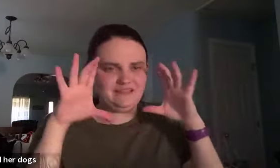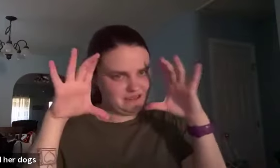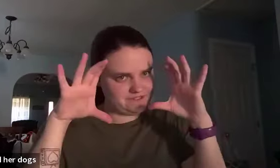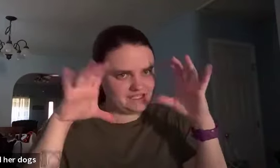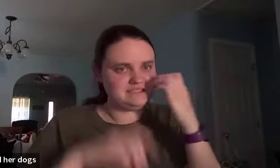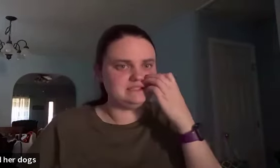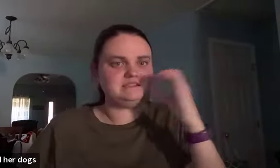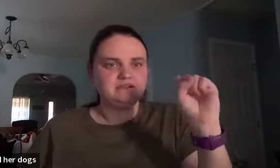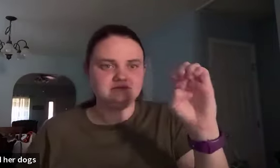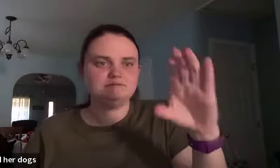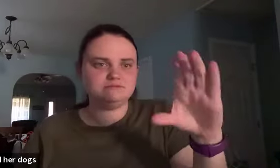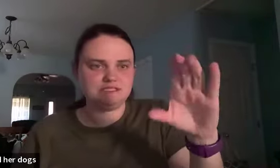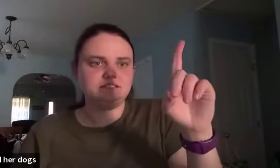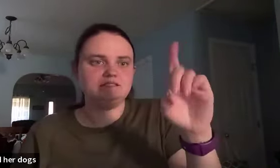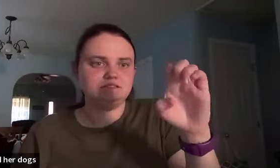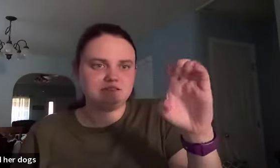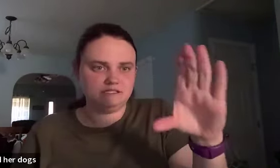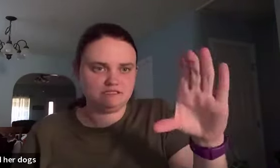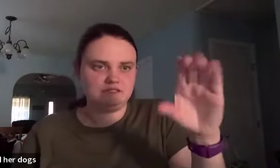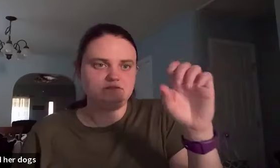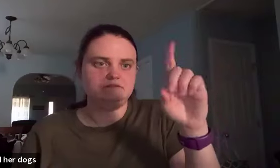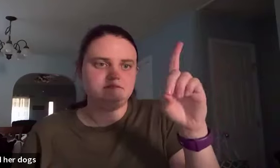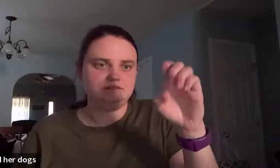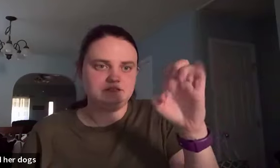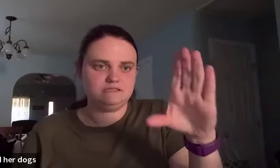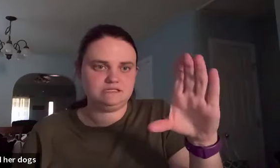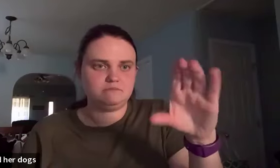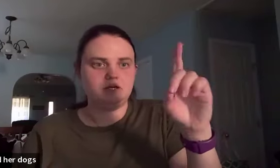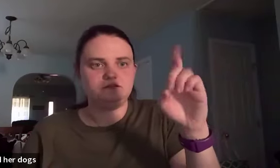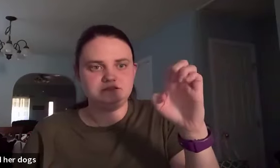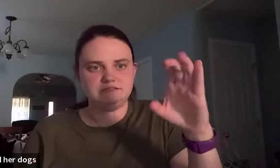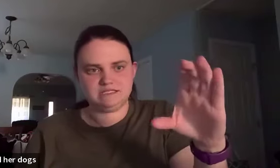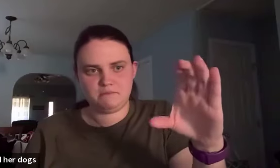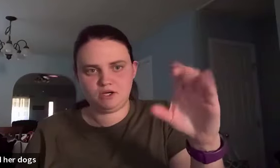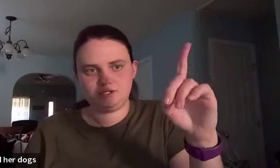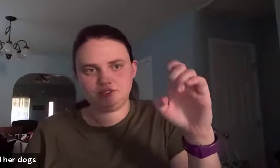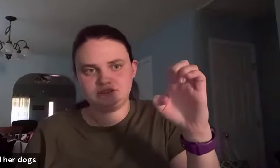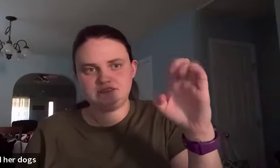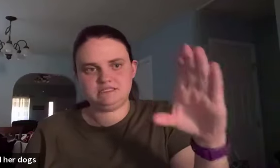like emphasize that's a C. C, DEC. December, December,